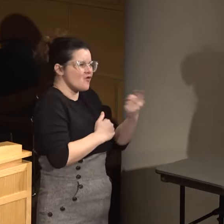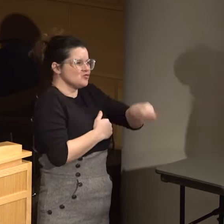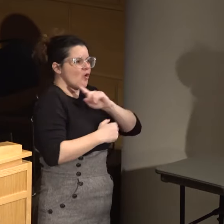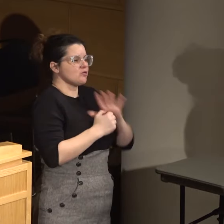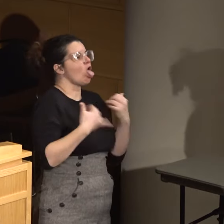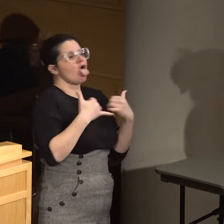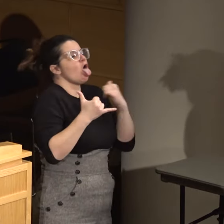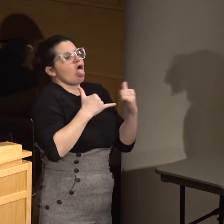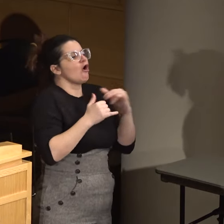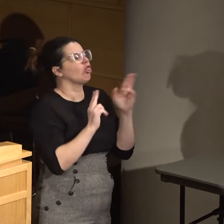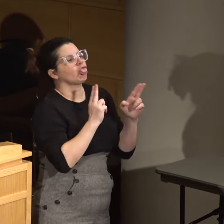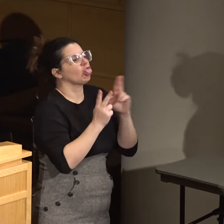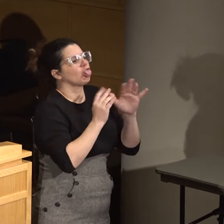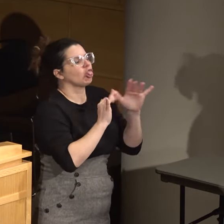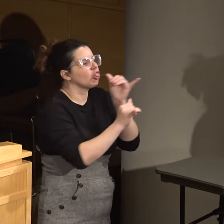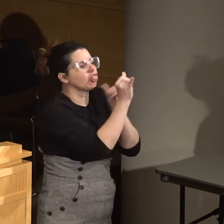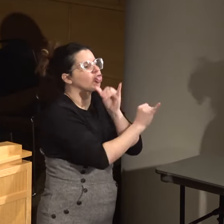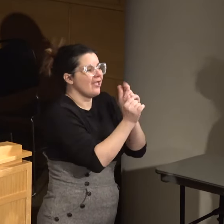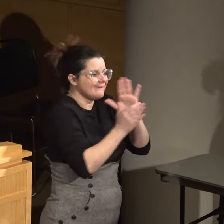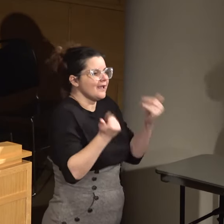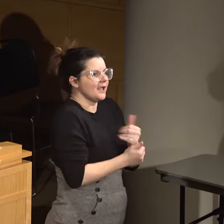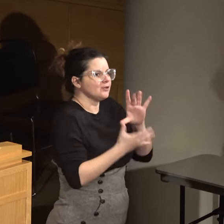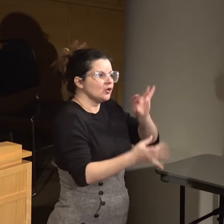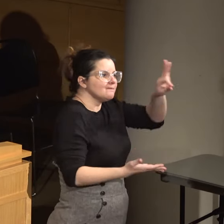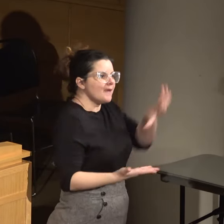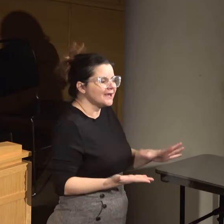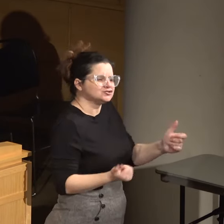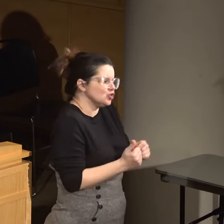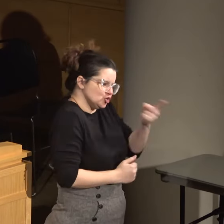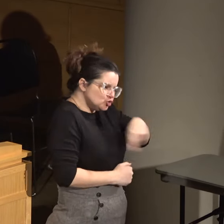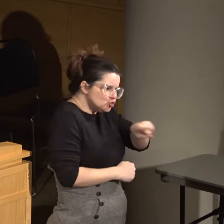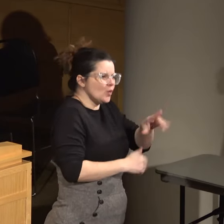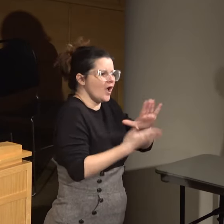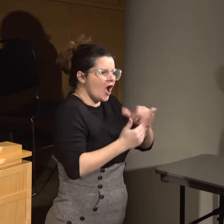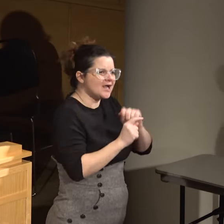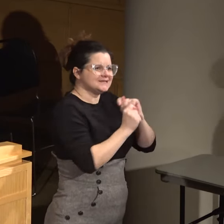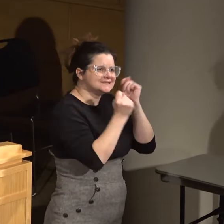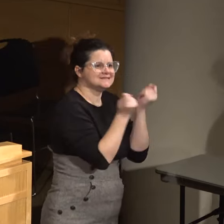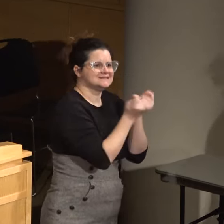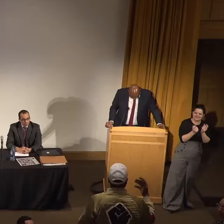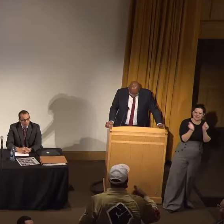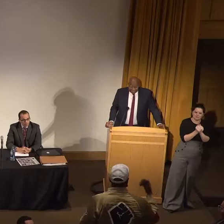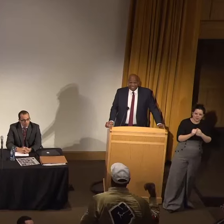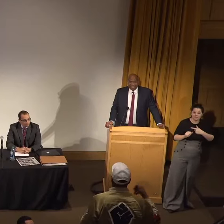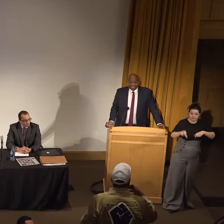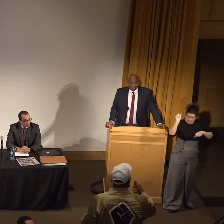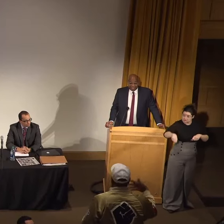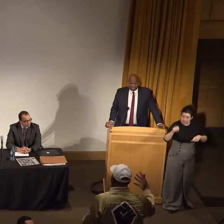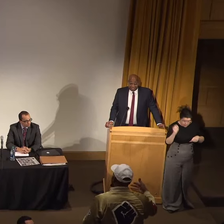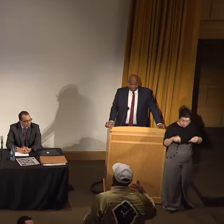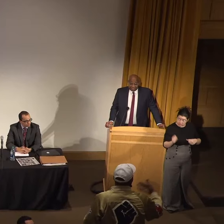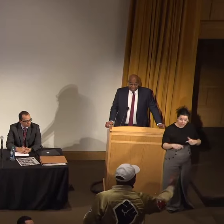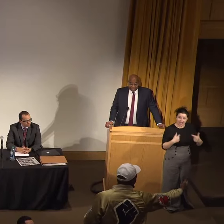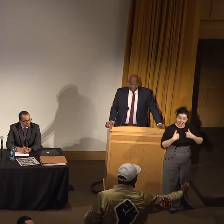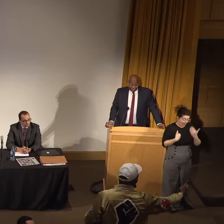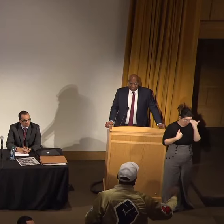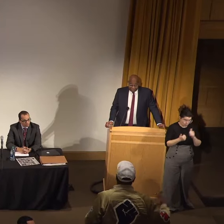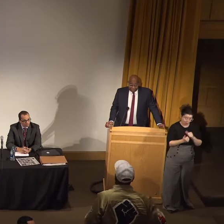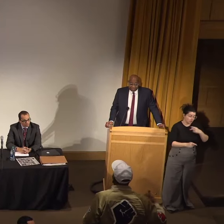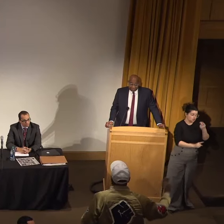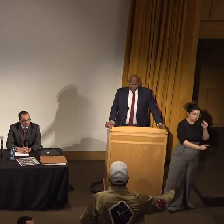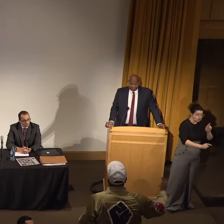'all to play a game. Like you, up here now, Pastor, you was on the team with... Yes, indeed. I know it.